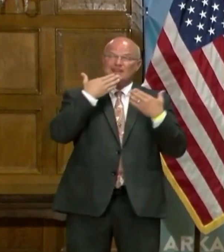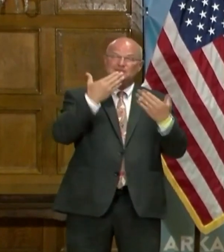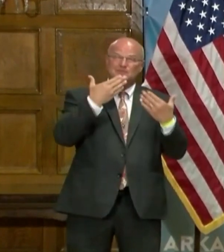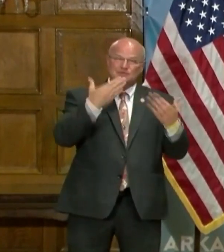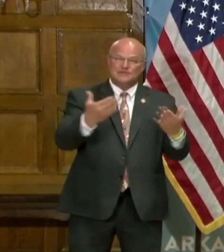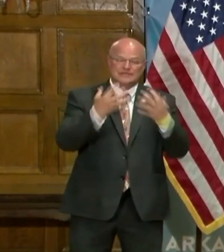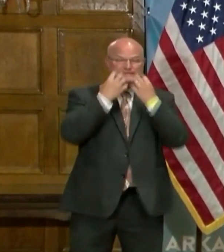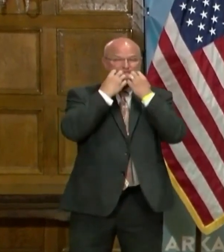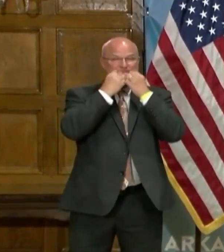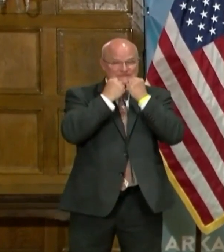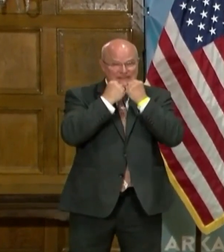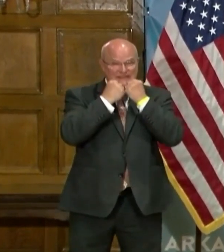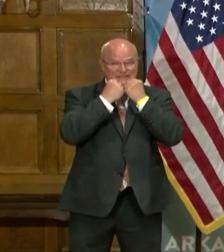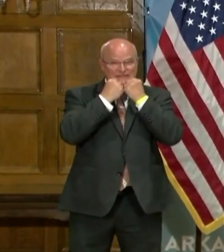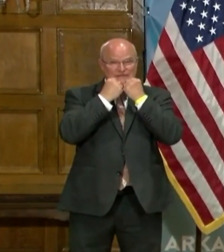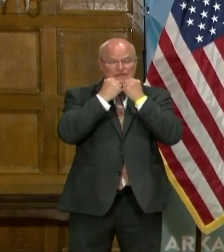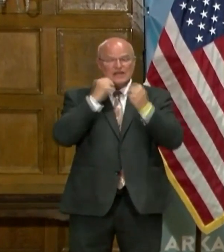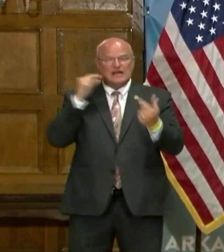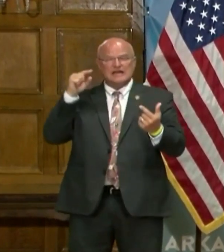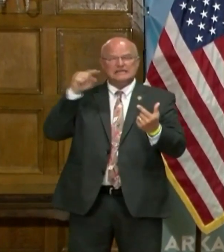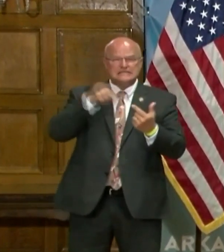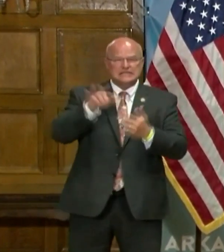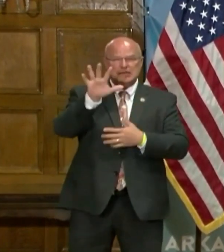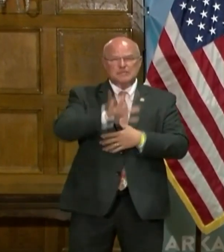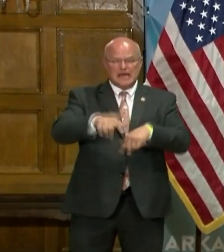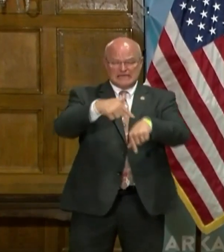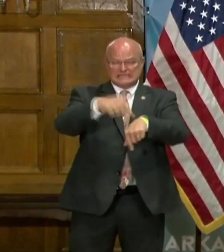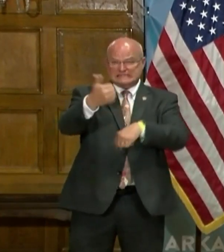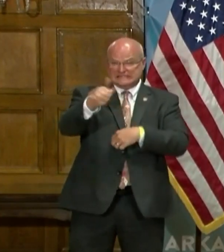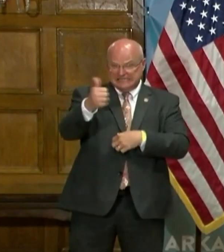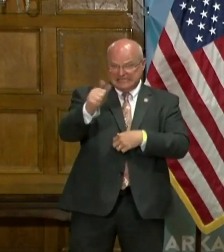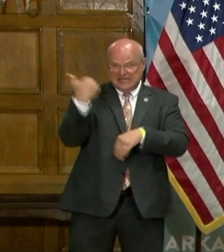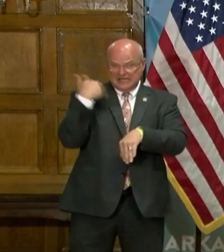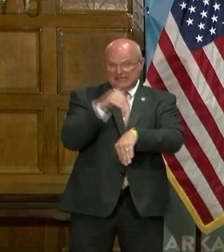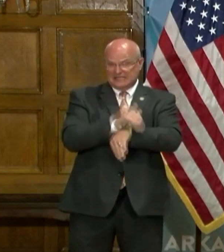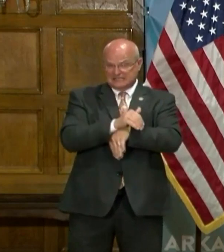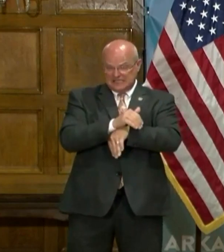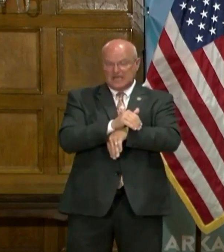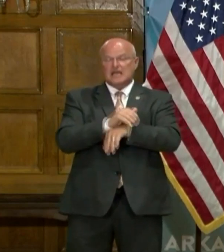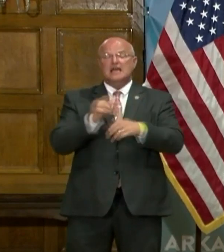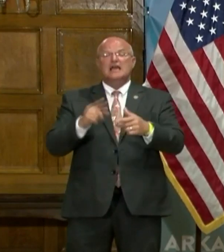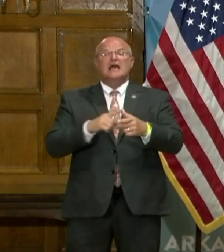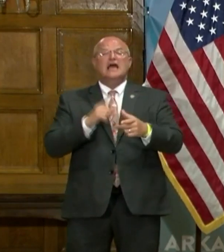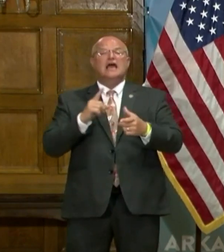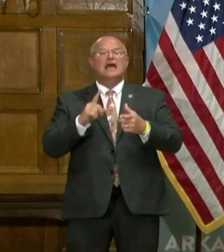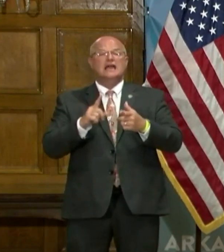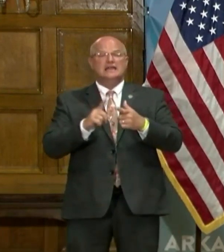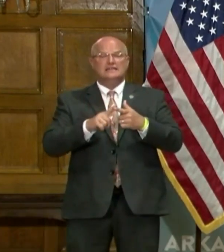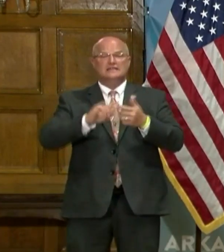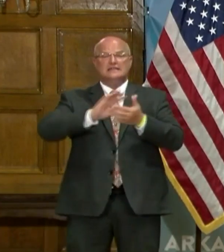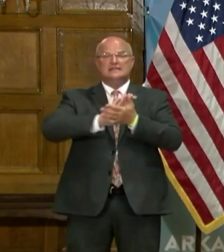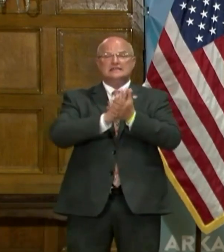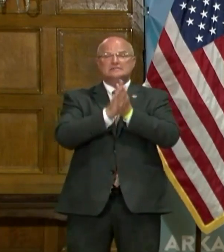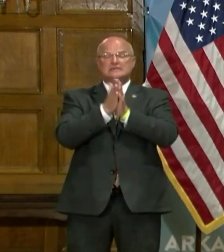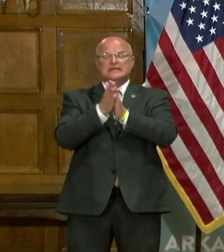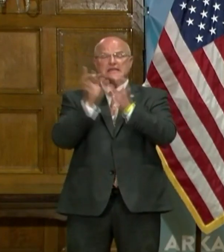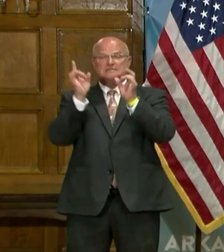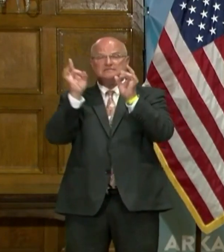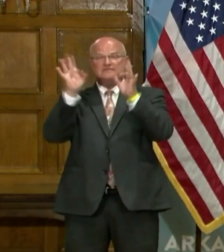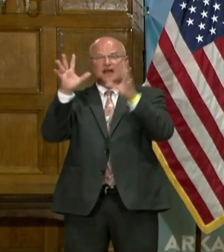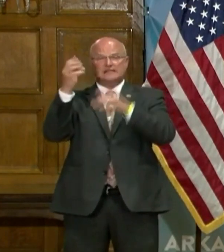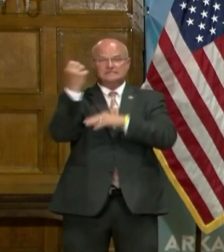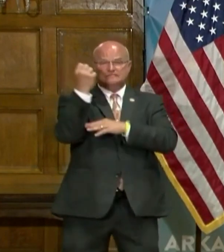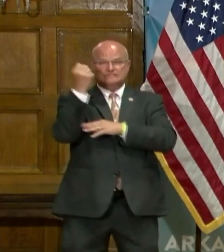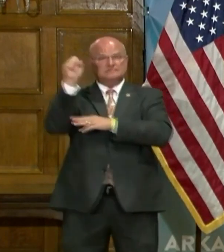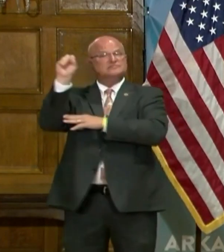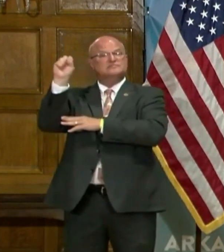appreciate and value up until about 10 o'clock, there was those that turned violent. There were